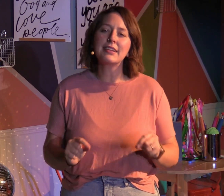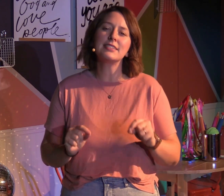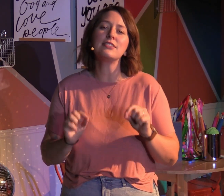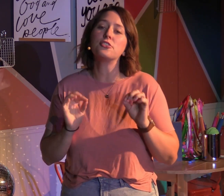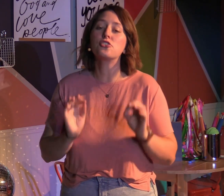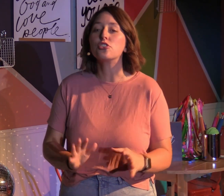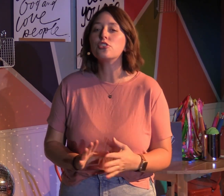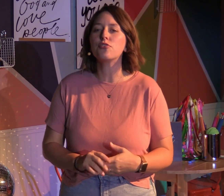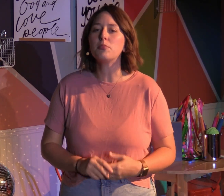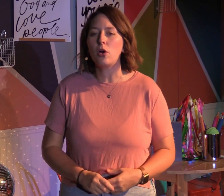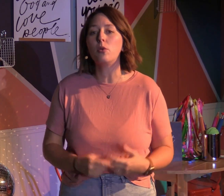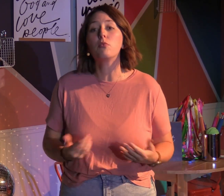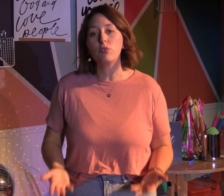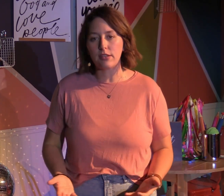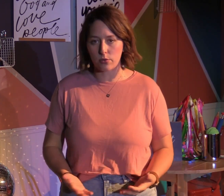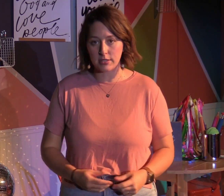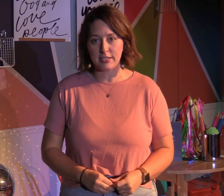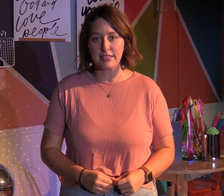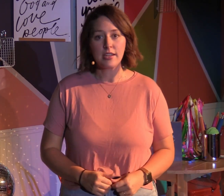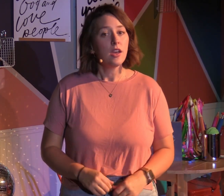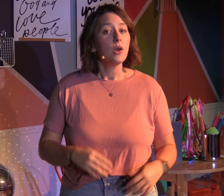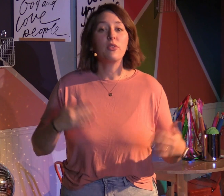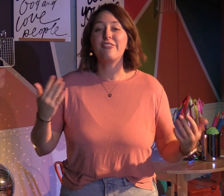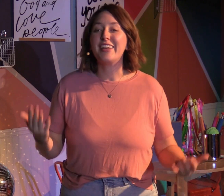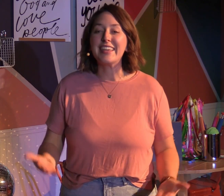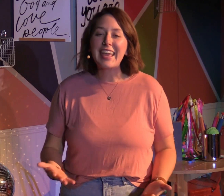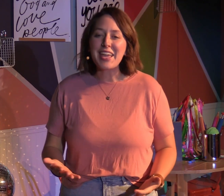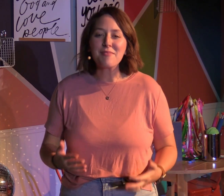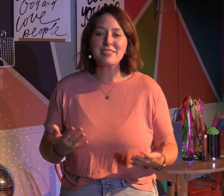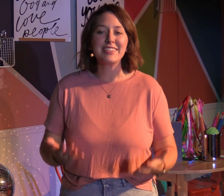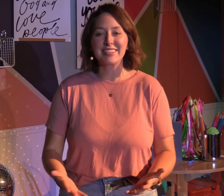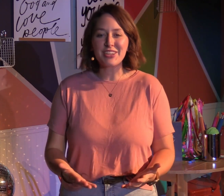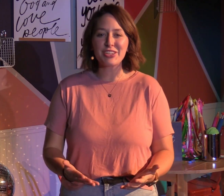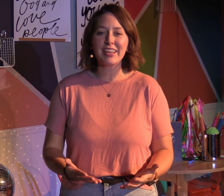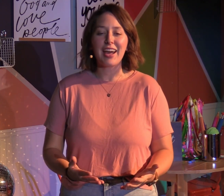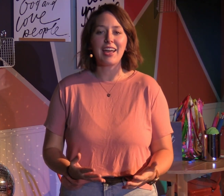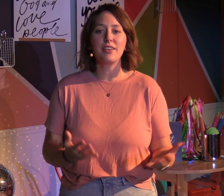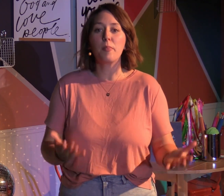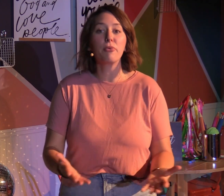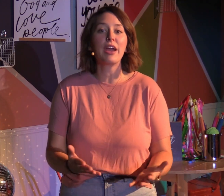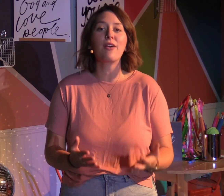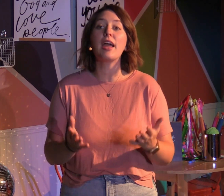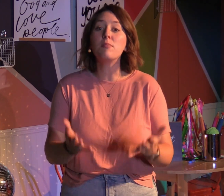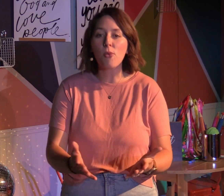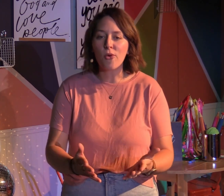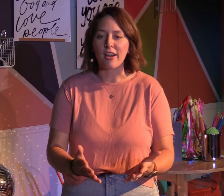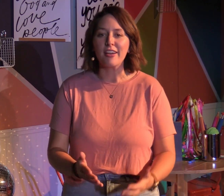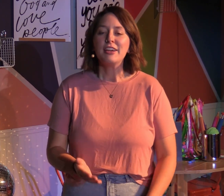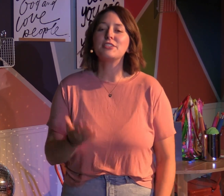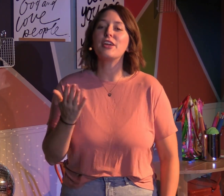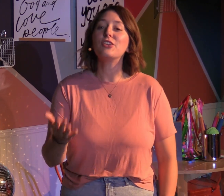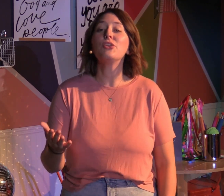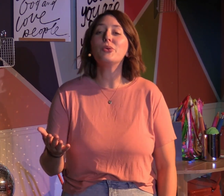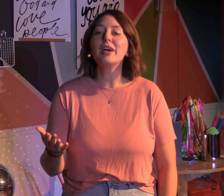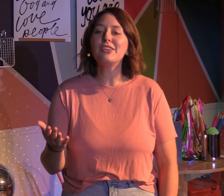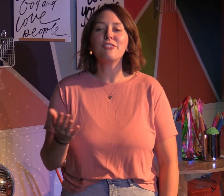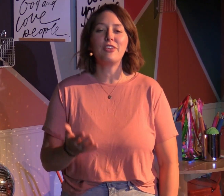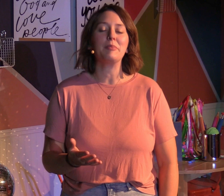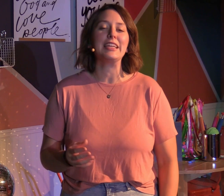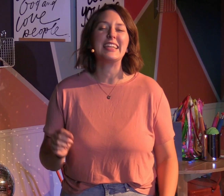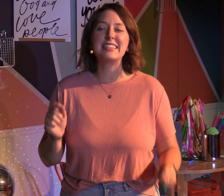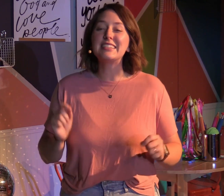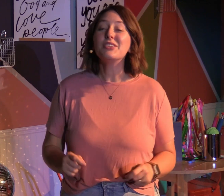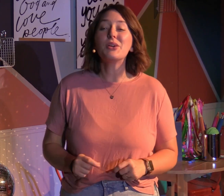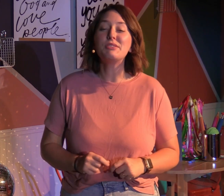to access your church from home resources with a fun game, discussion guide, a prayer, and more that you and